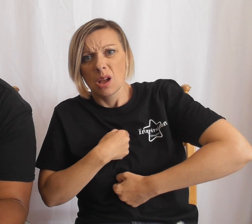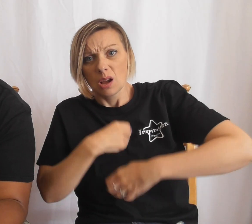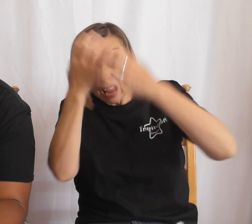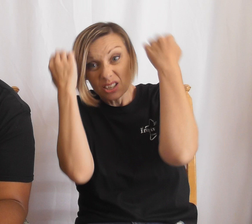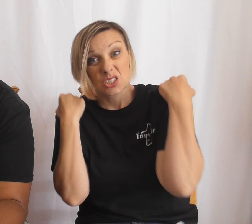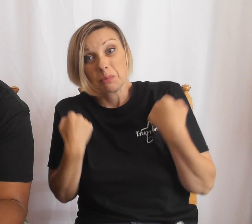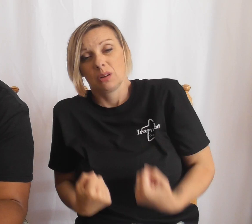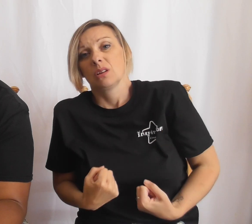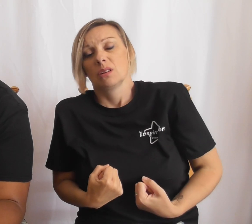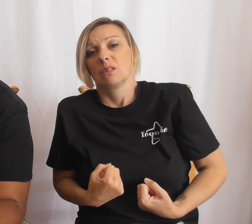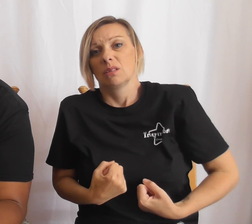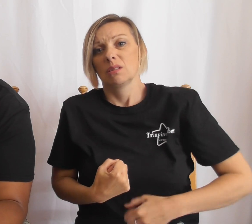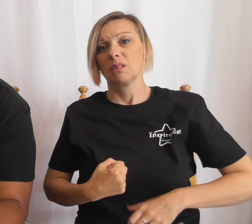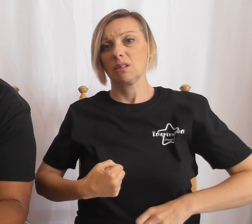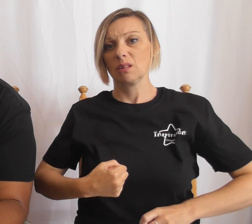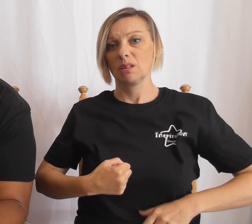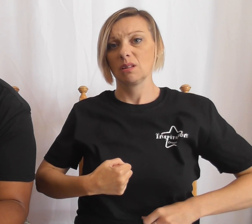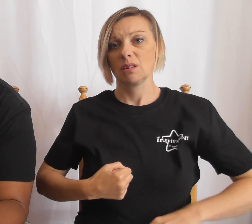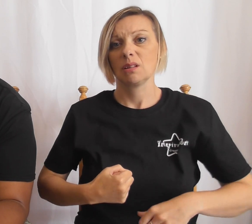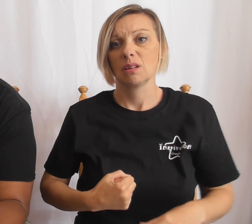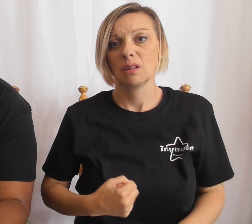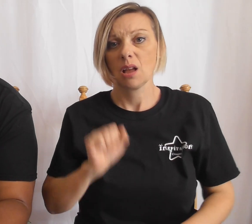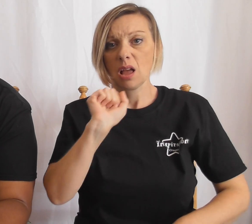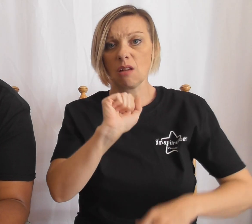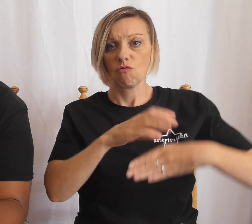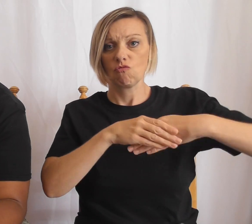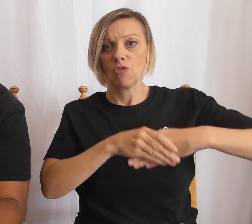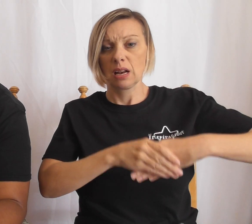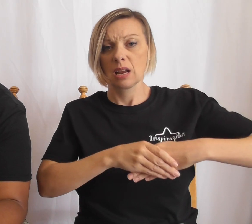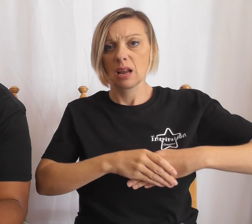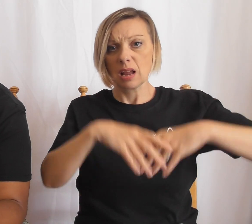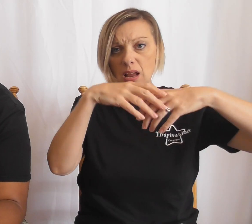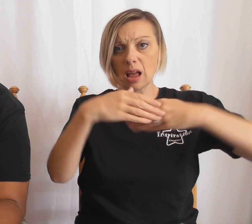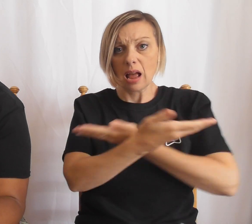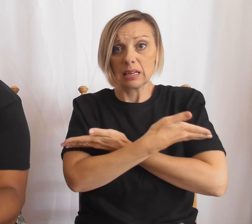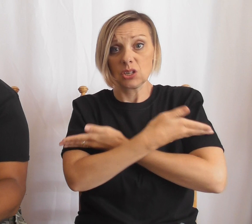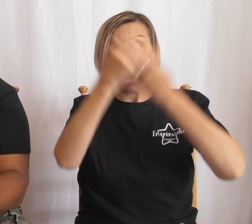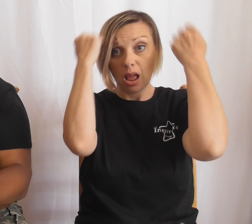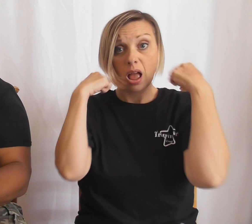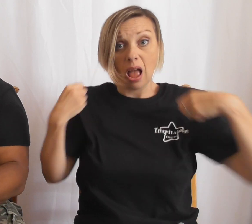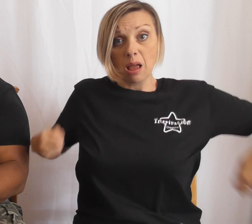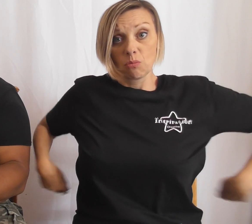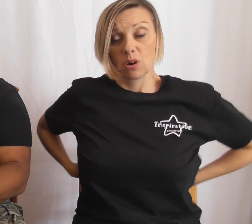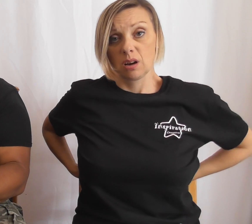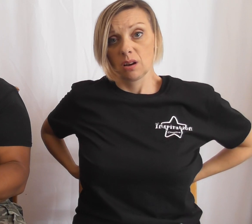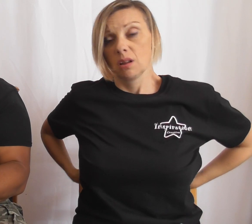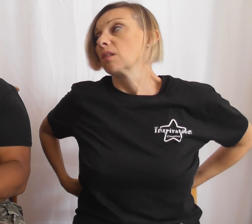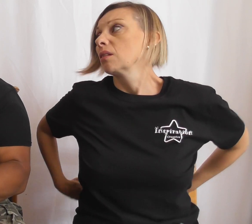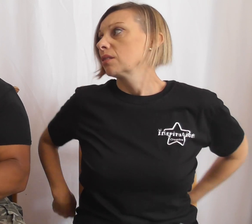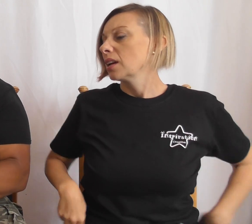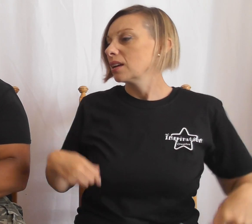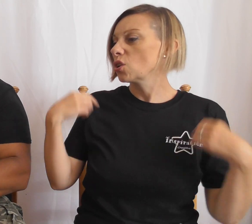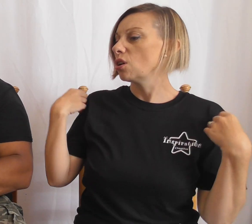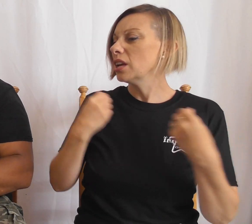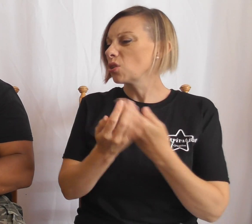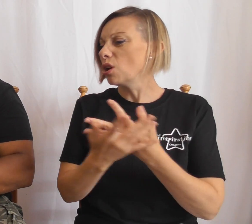on underneath there, and his friend's wearing an apron and a t-shirt. So George is probably getting very hot